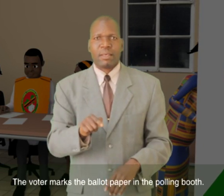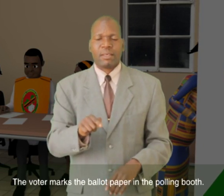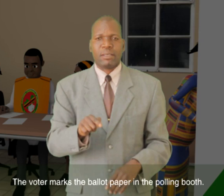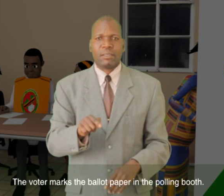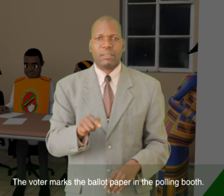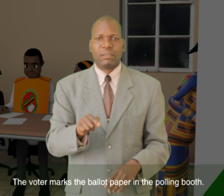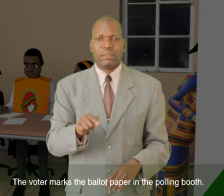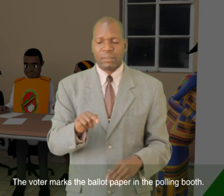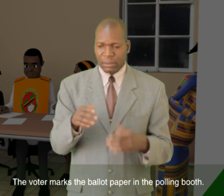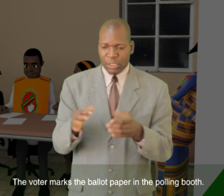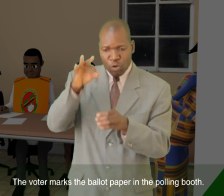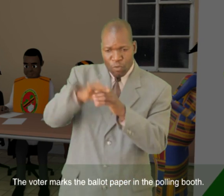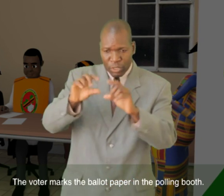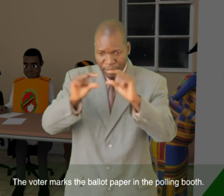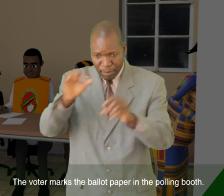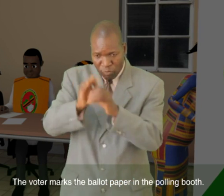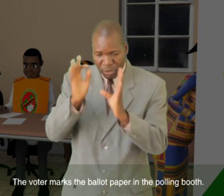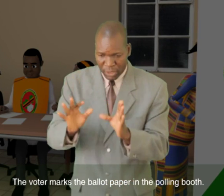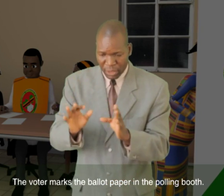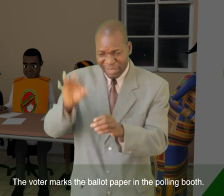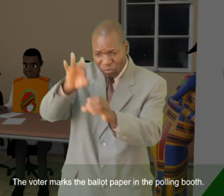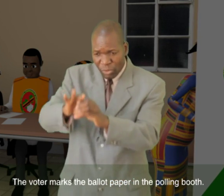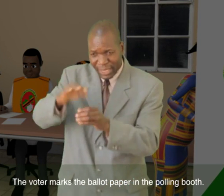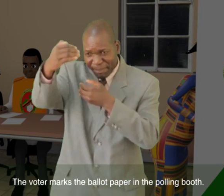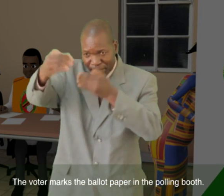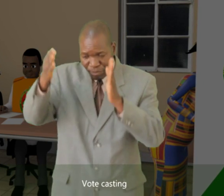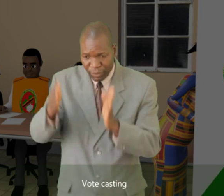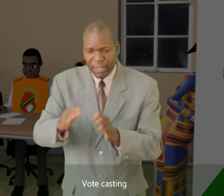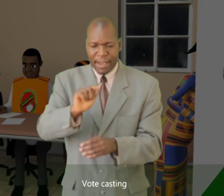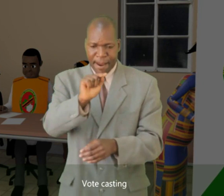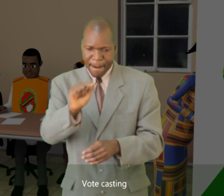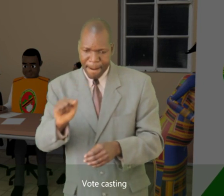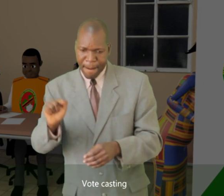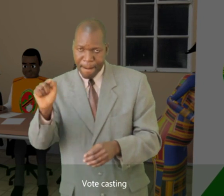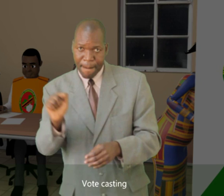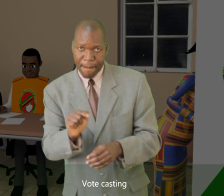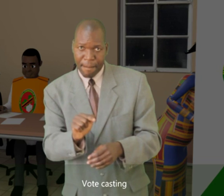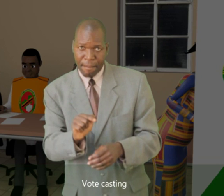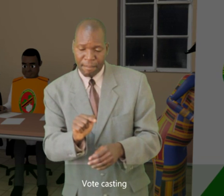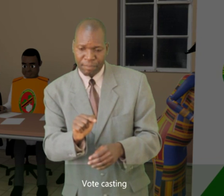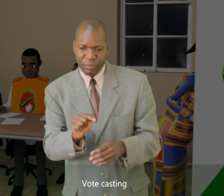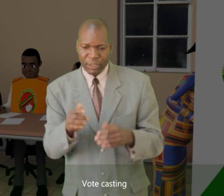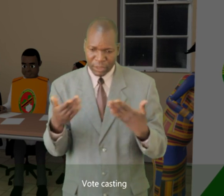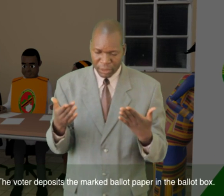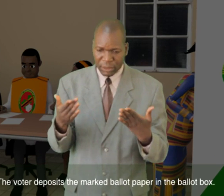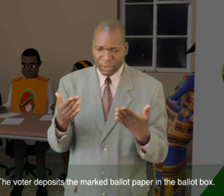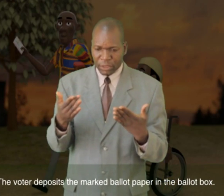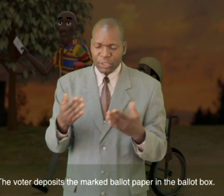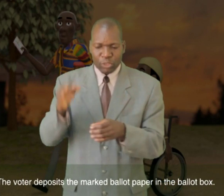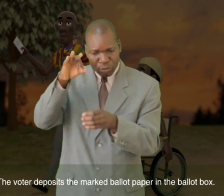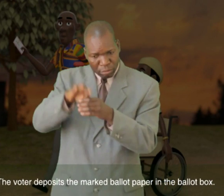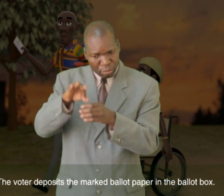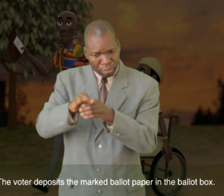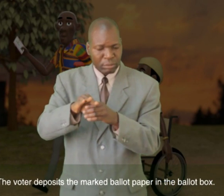The voter marks the ballot paper in the polling booth. Vote casting. The